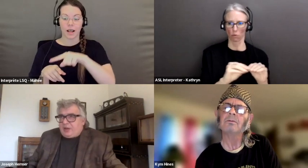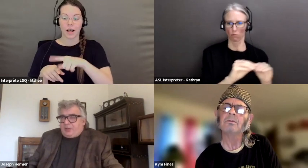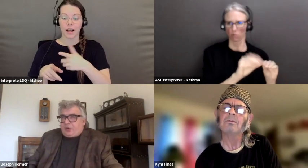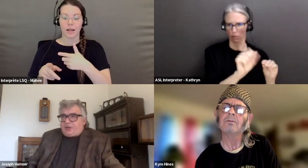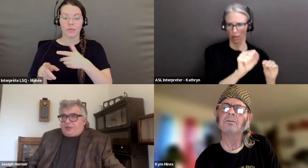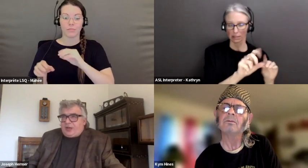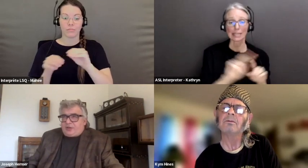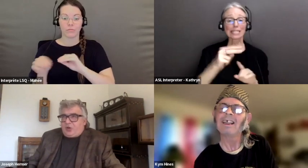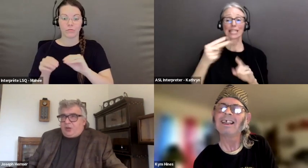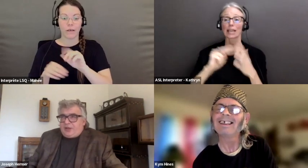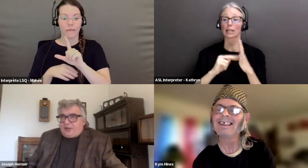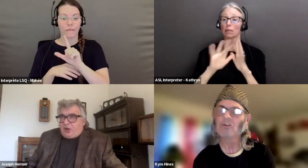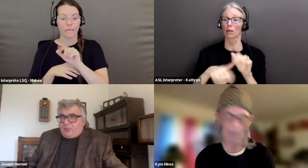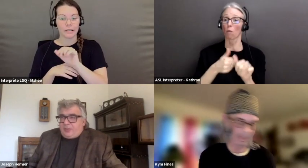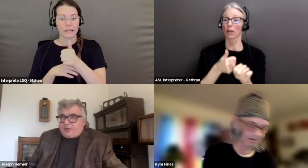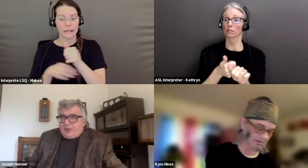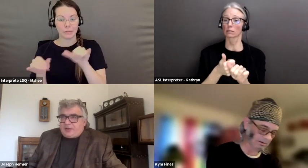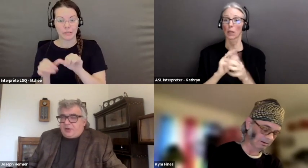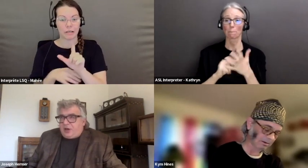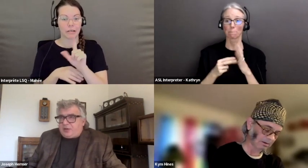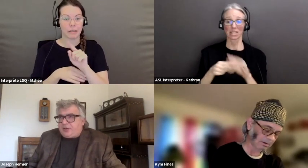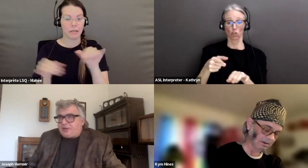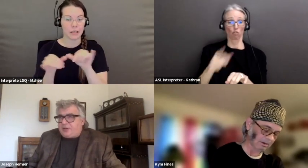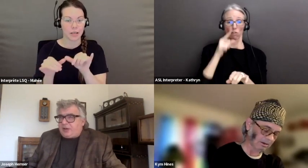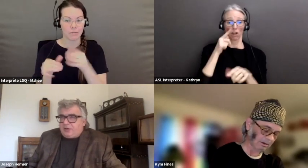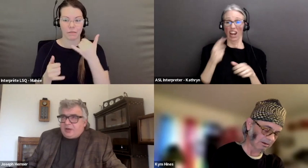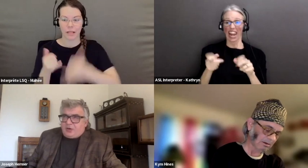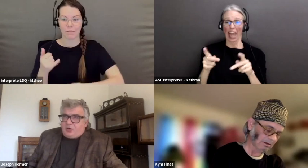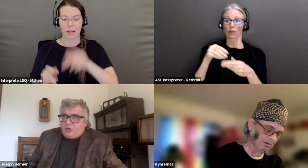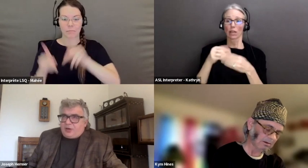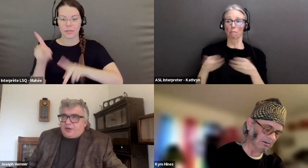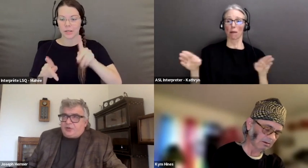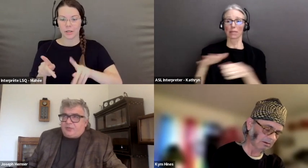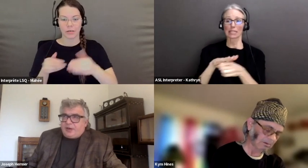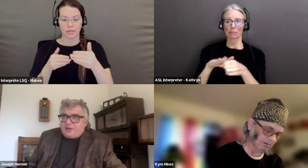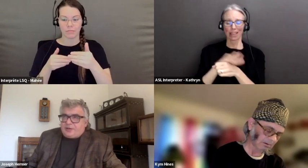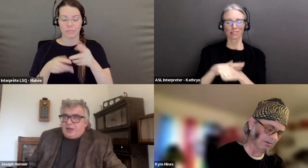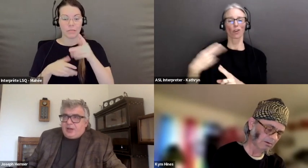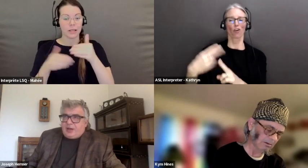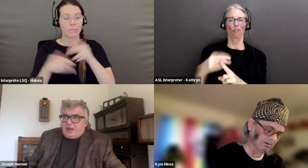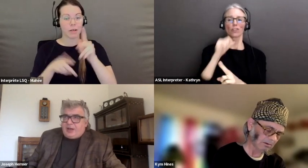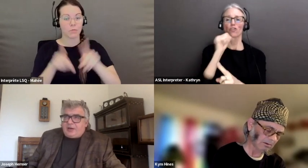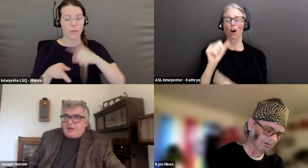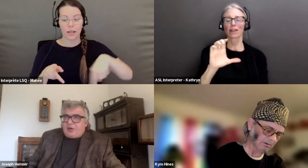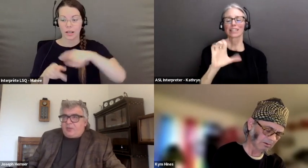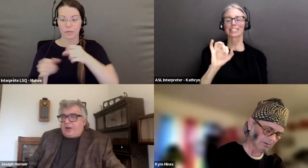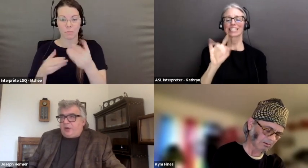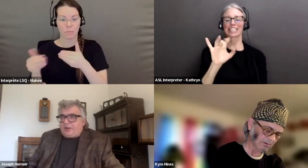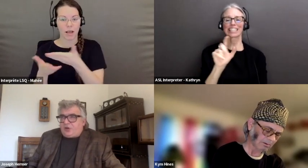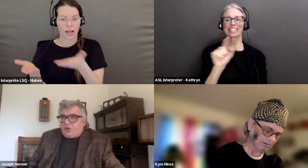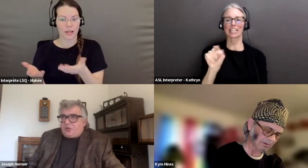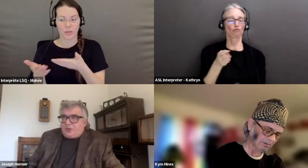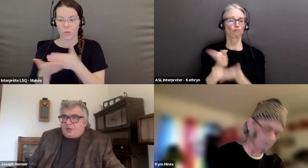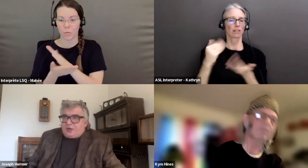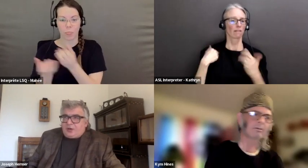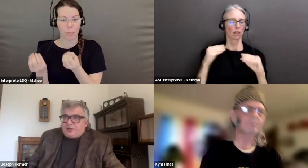really the person has no place at all in public space. They're a non-citizen there. They don't hold any sort of rights. And no matter what they